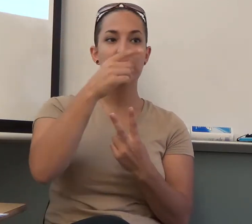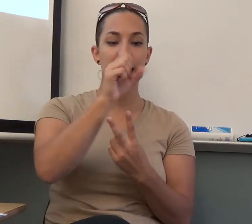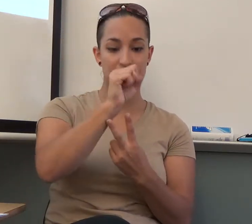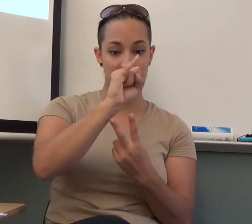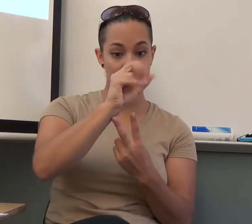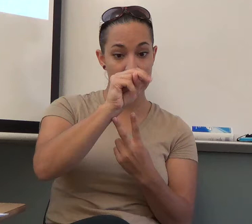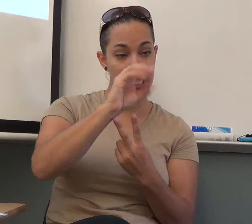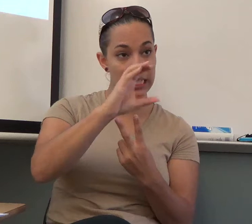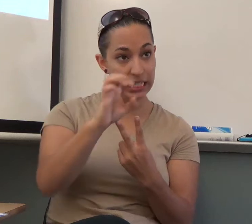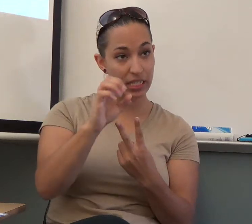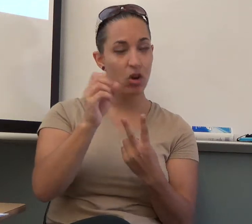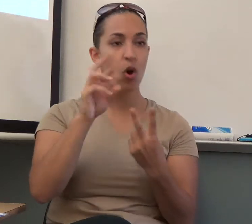since.